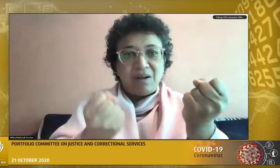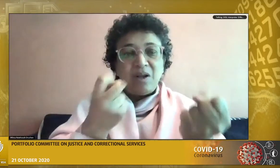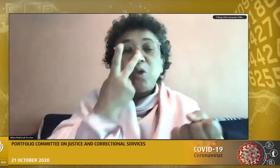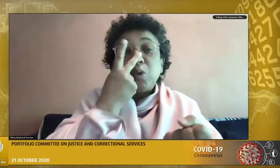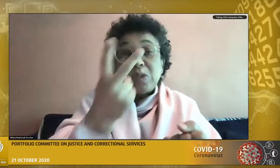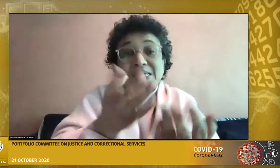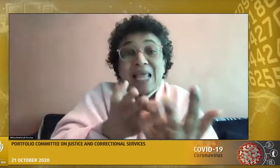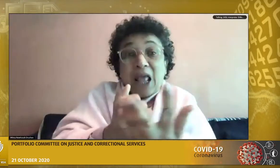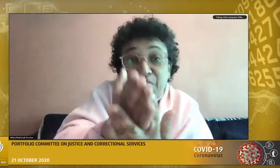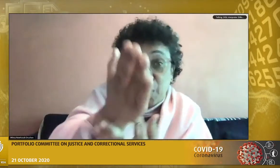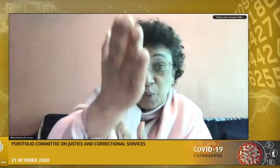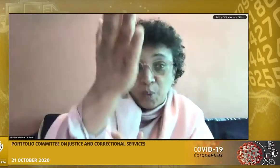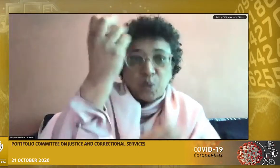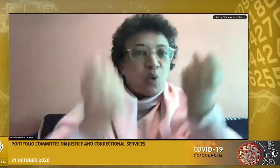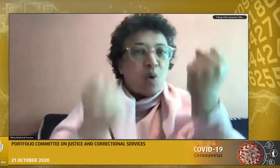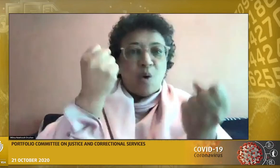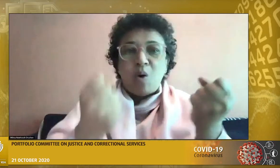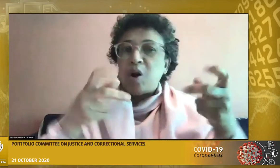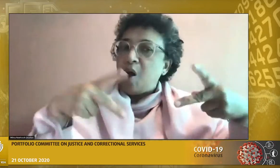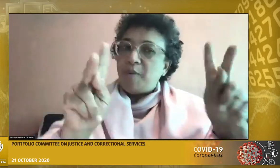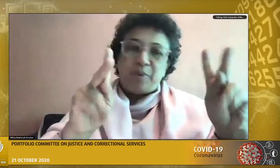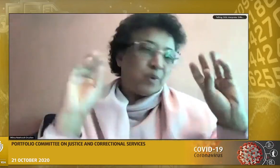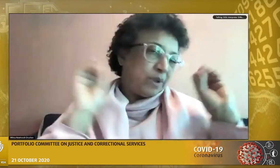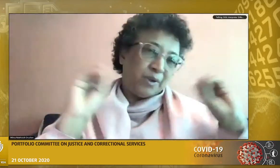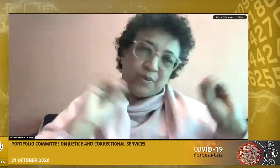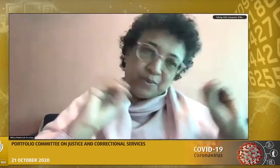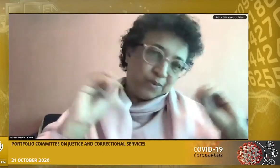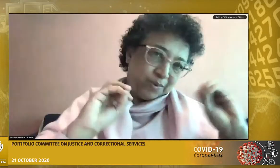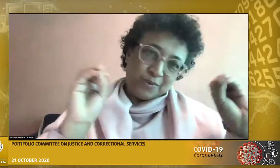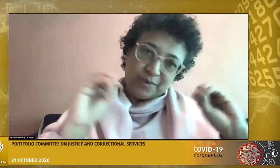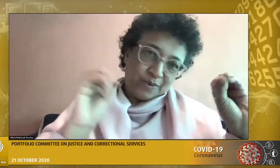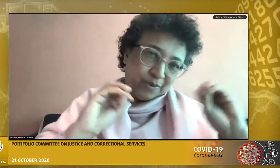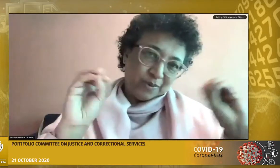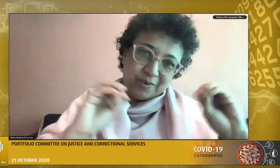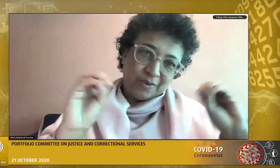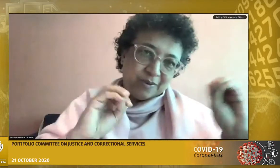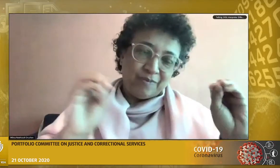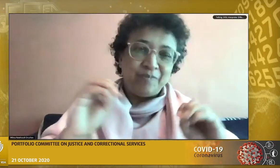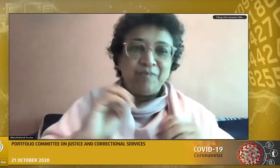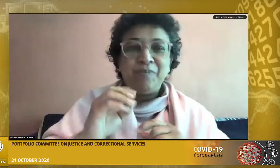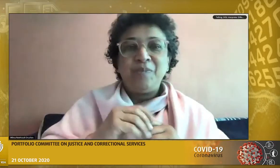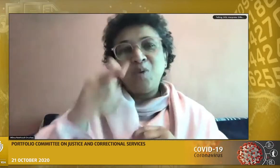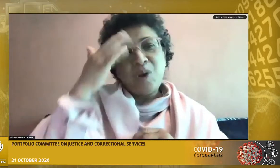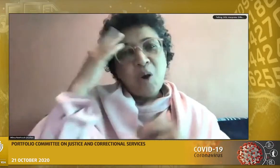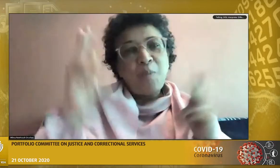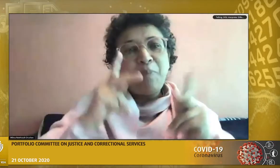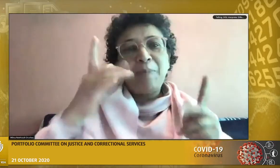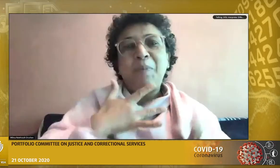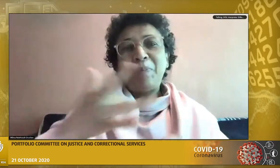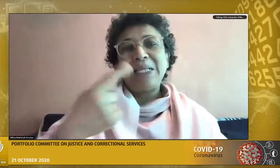of the cases that had the opportunity to go to court, but